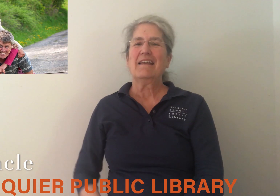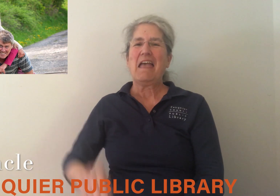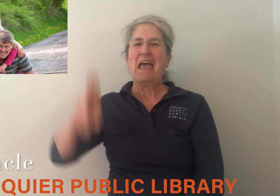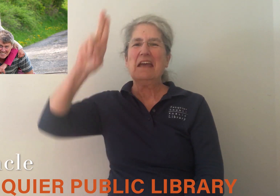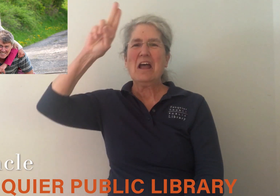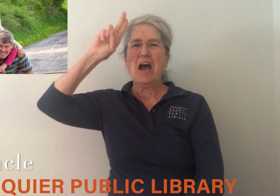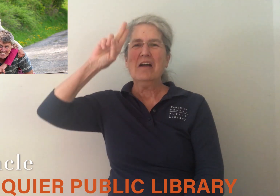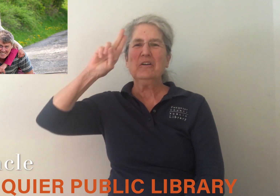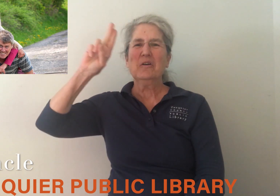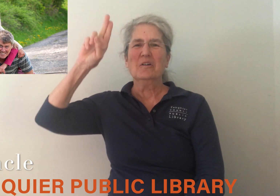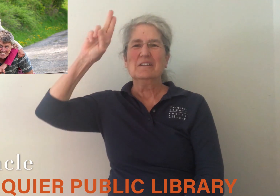an uncle.